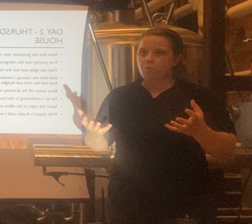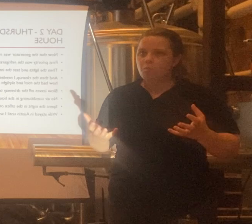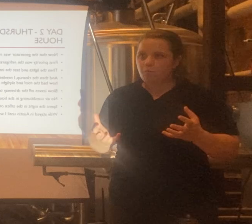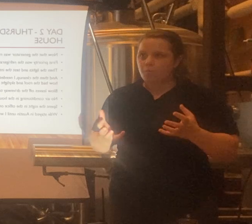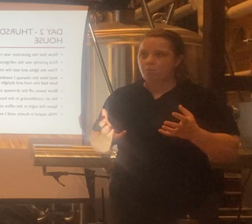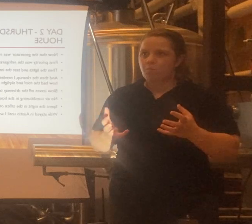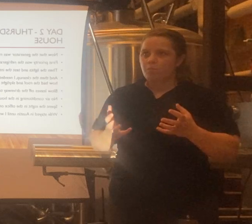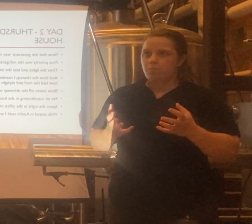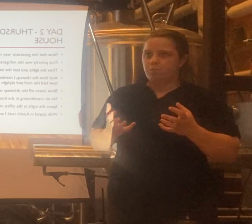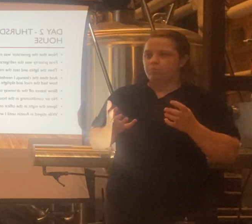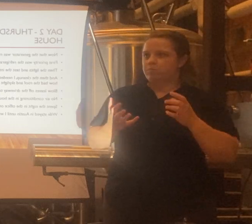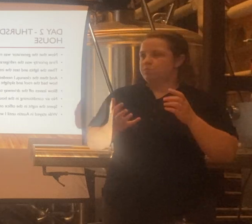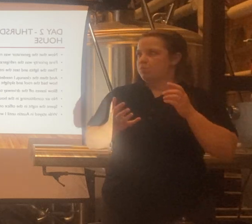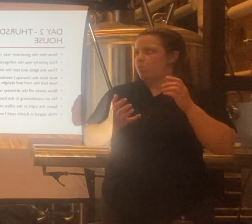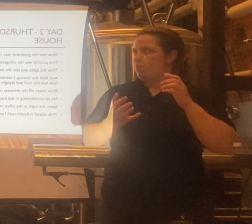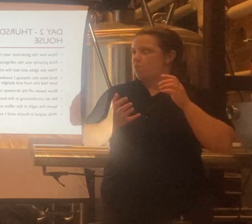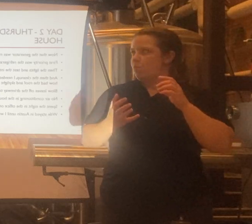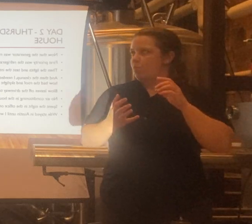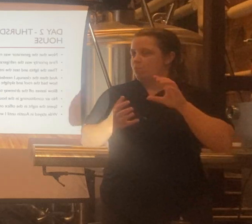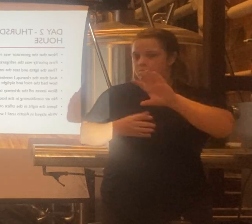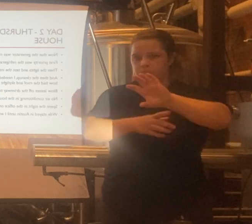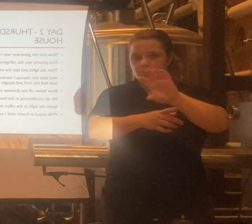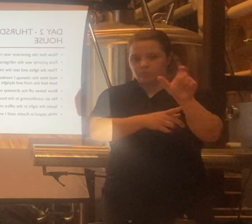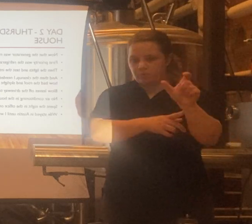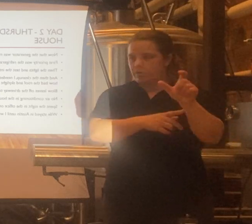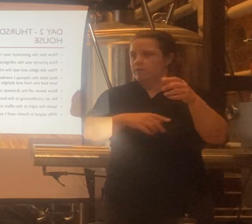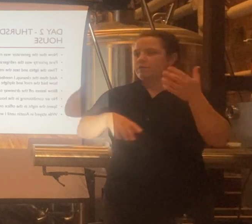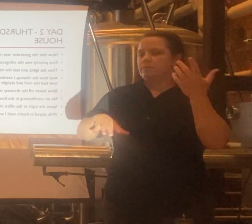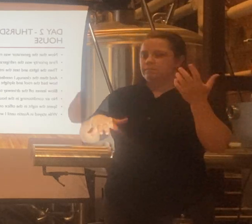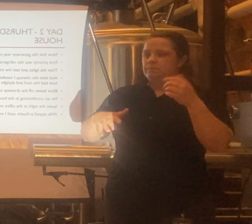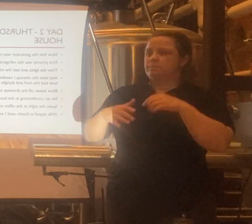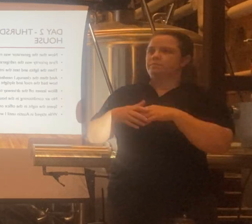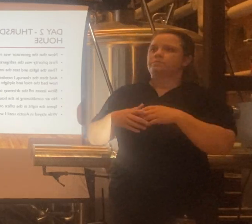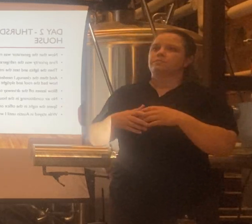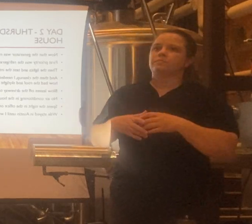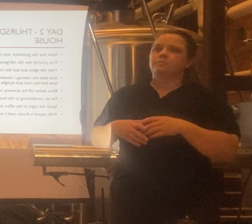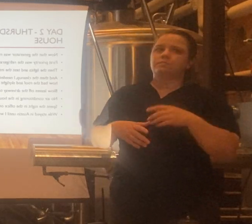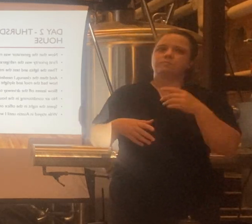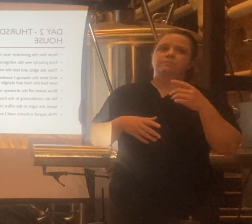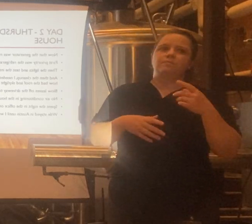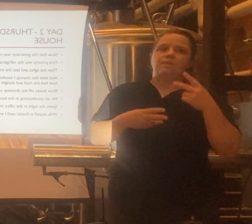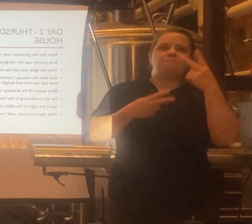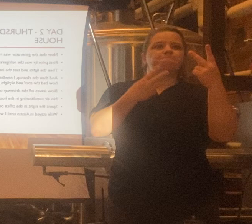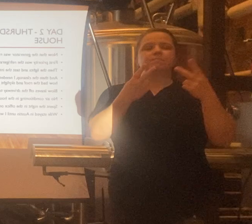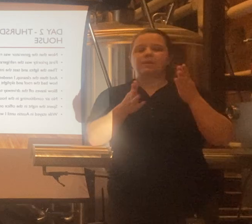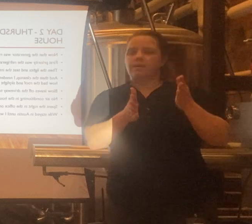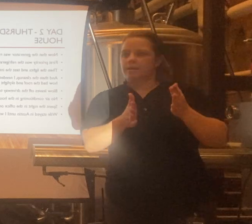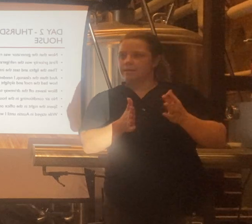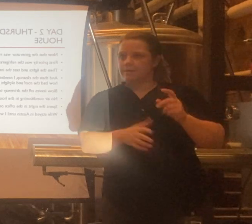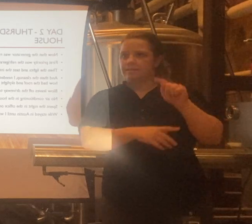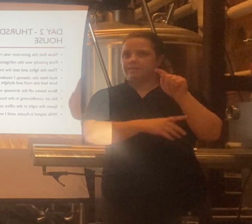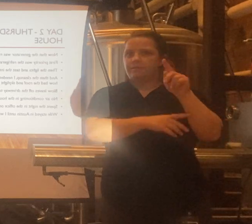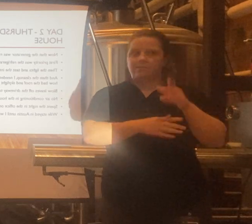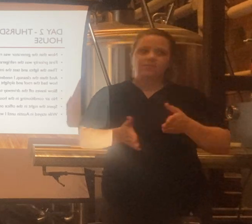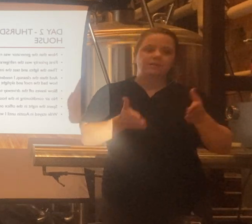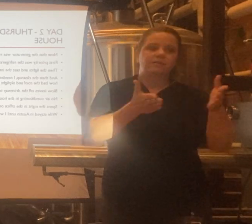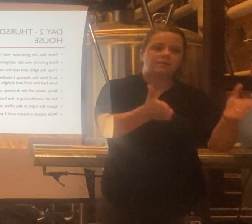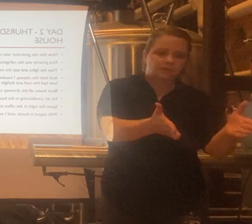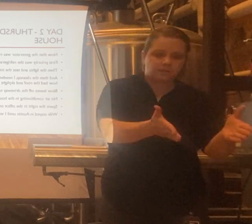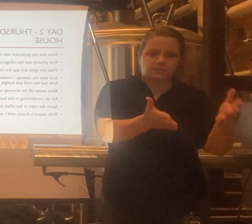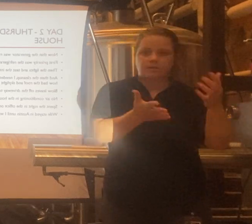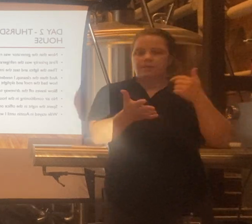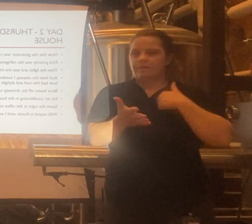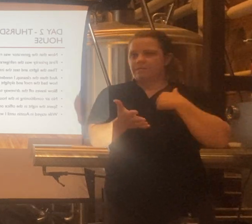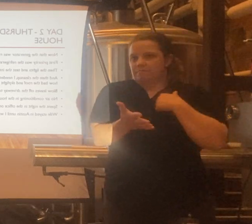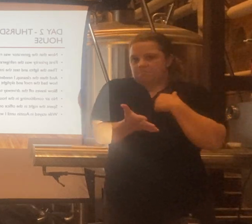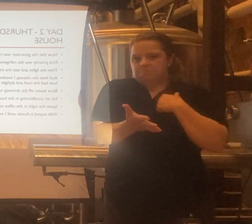night because I was sleeping in the office where I had the mini split and all that. I put the guest TV out there, so I had a little apartment. That's where I lived when I was